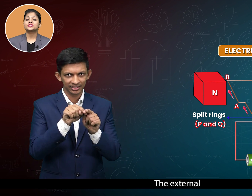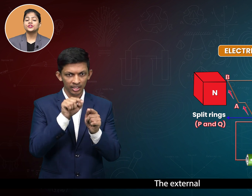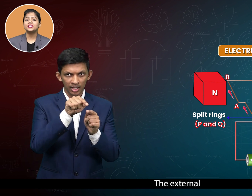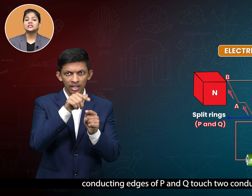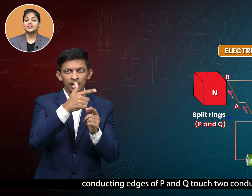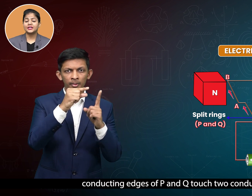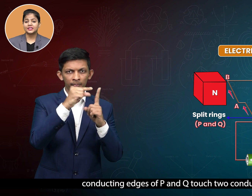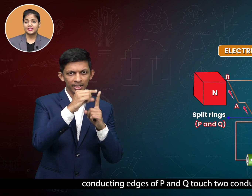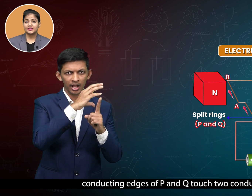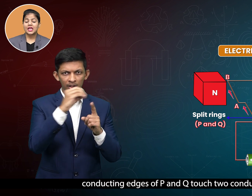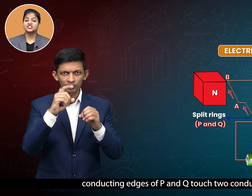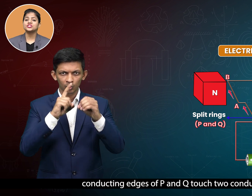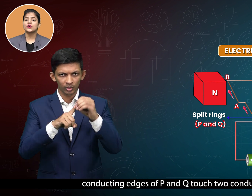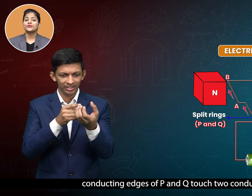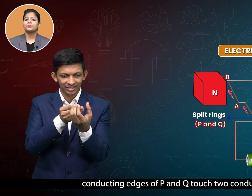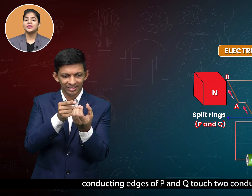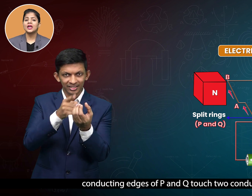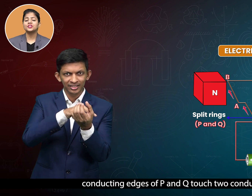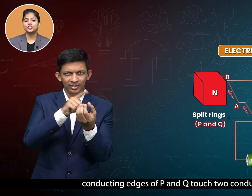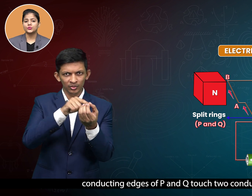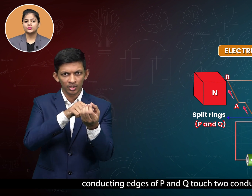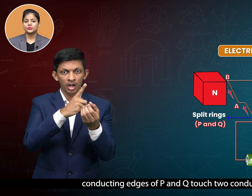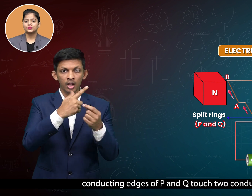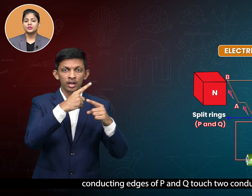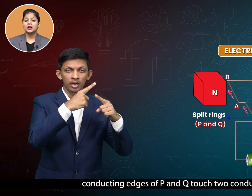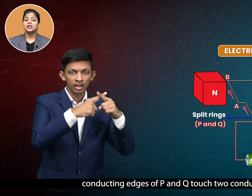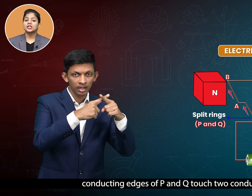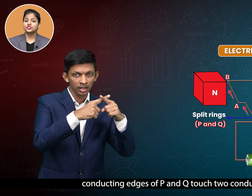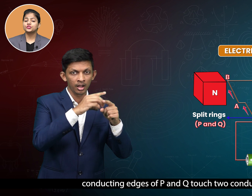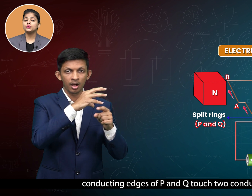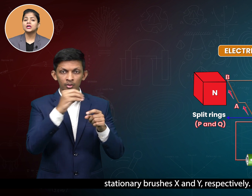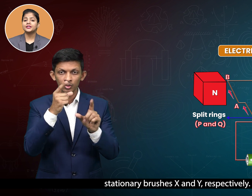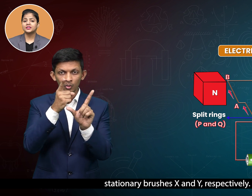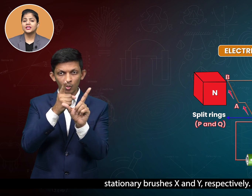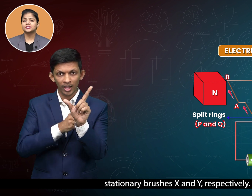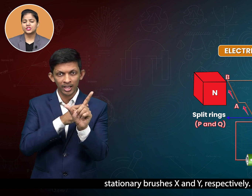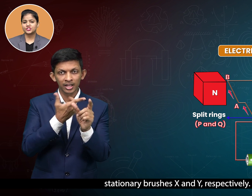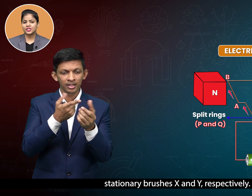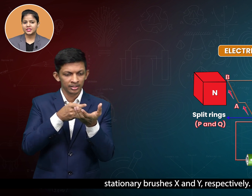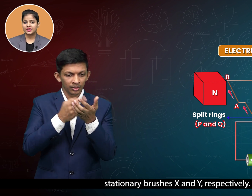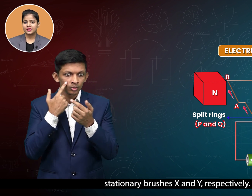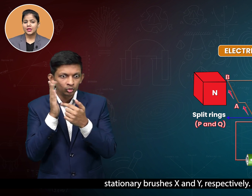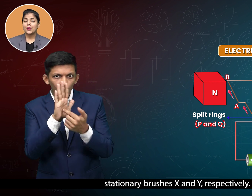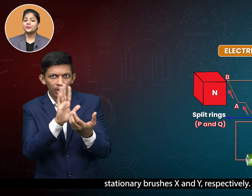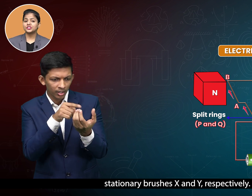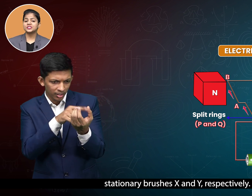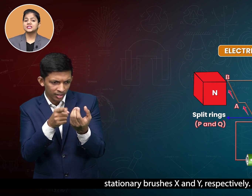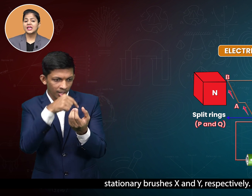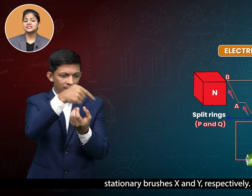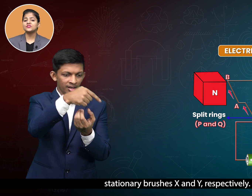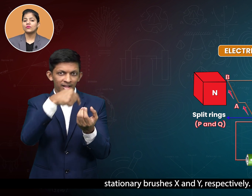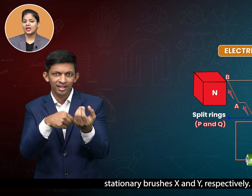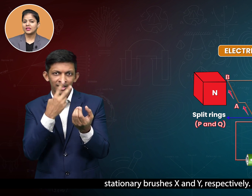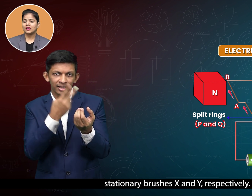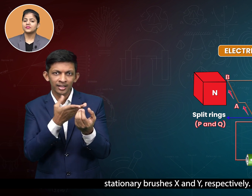The external conducting edges of P and Q touch two conducting stationary brushes